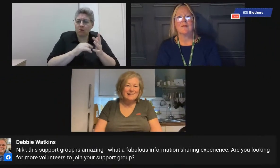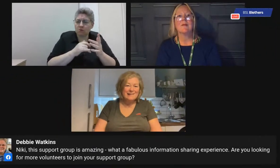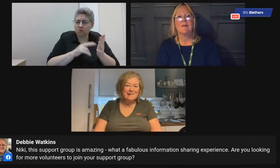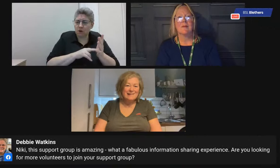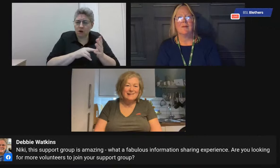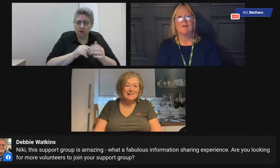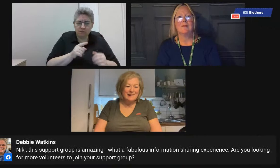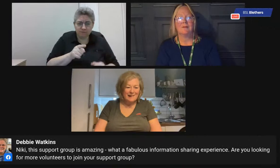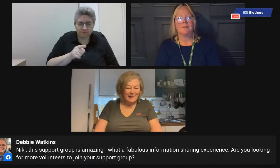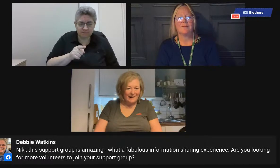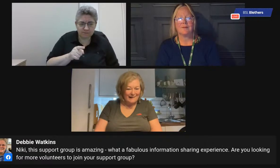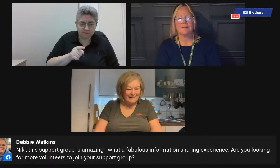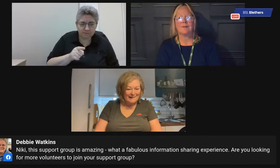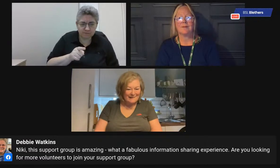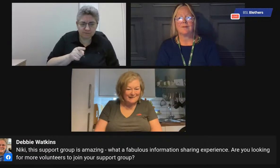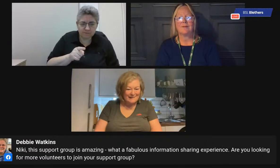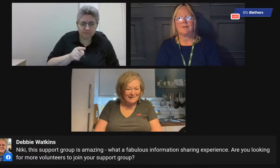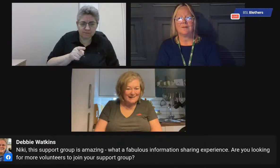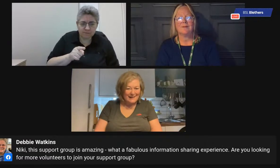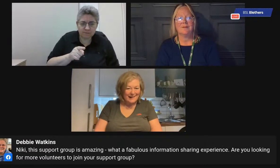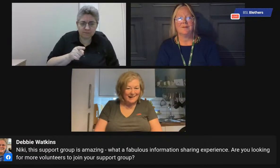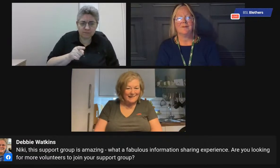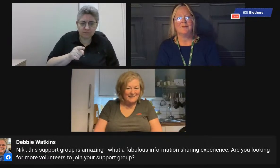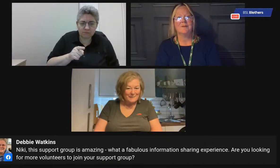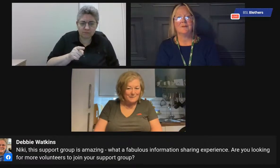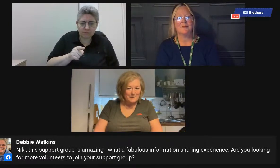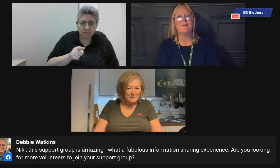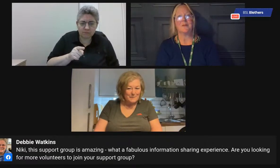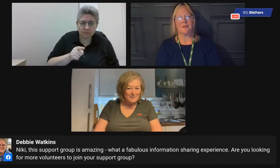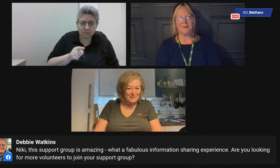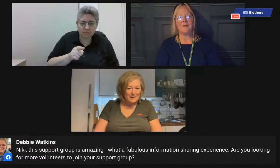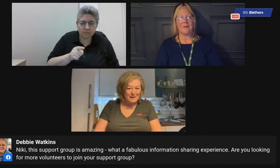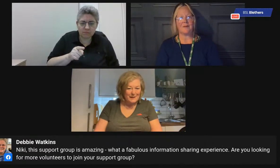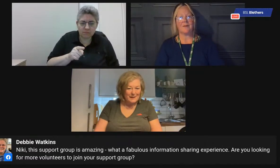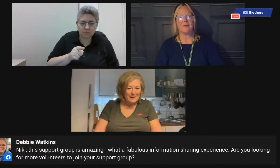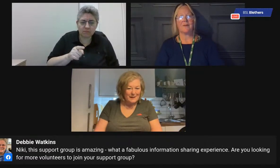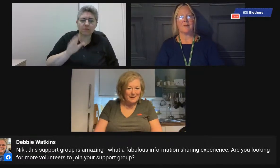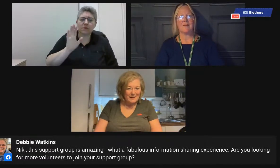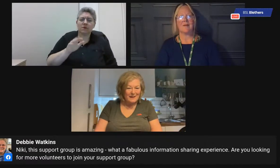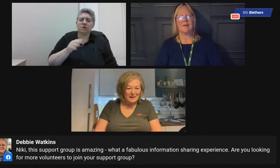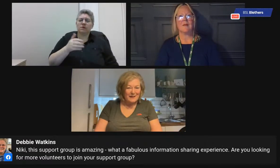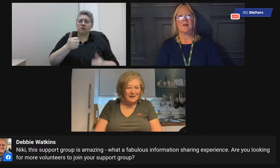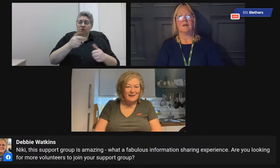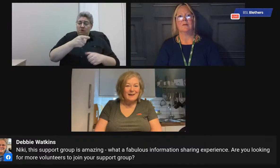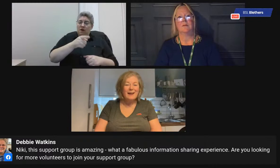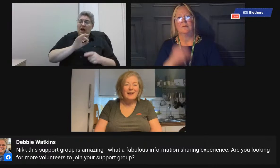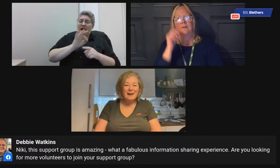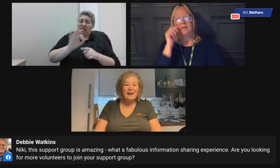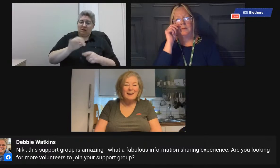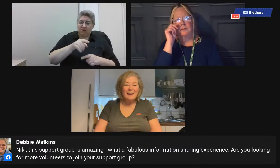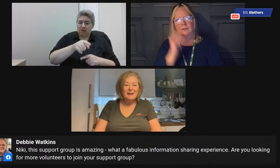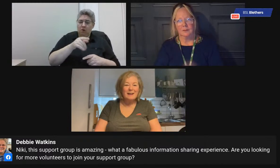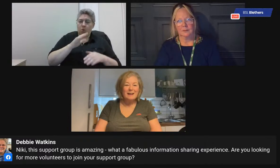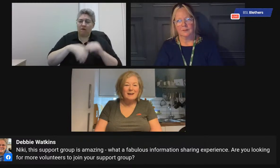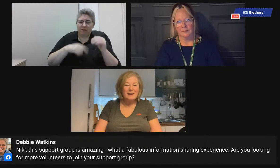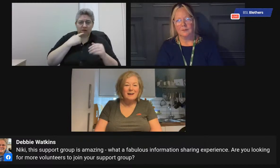I've got another question in from Debbie Watkins. And this question's to you, Nikki.